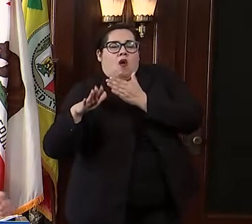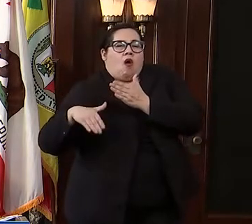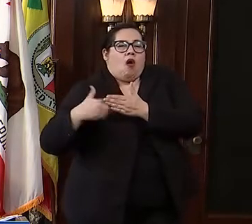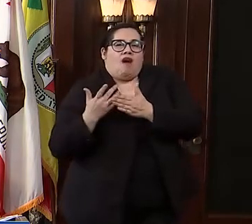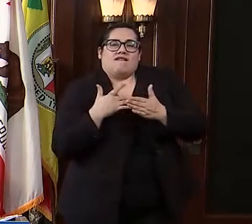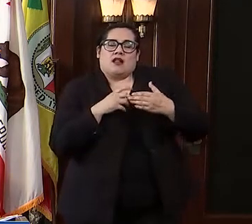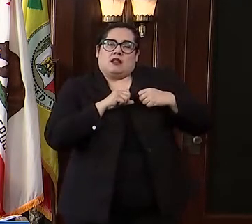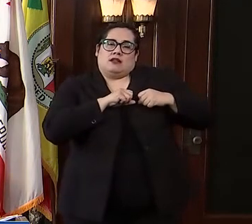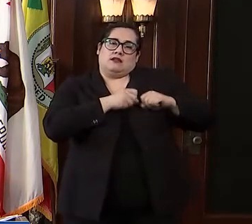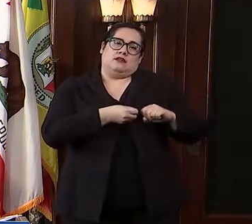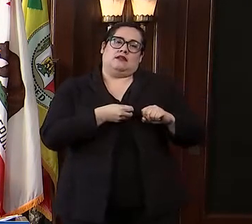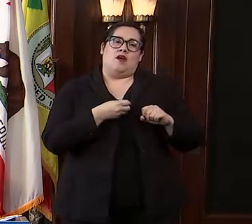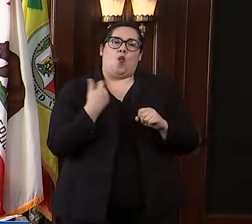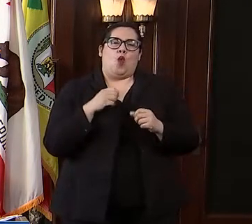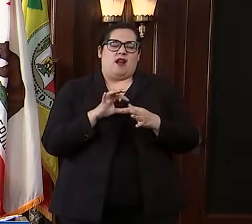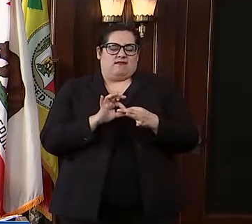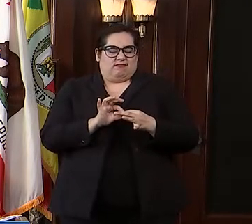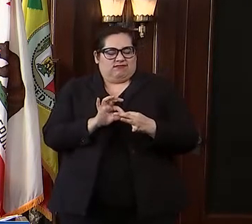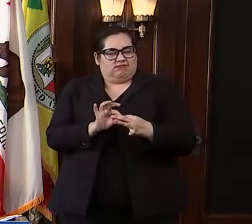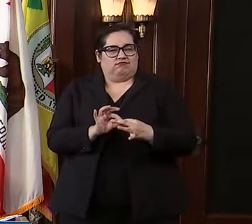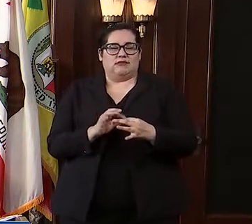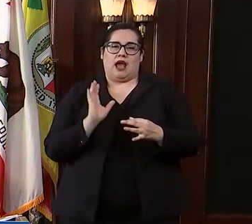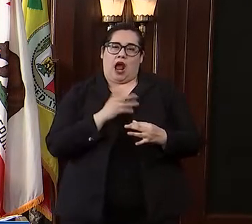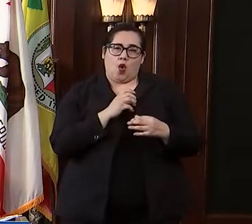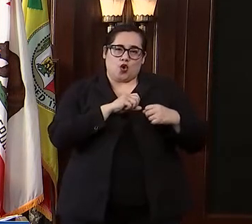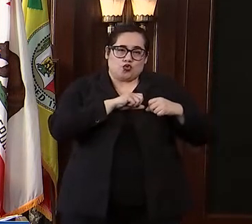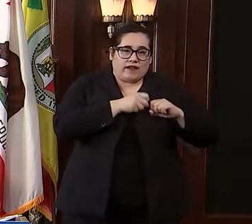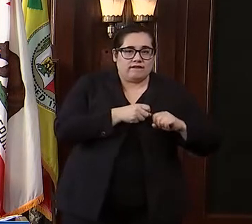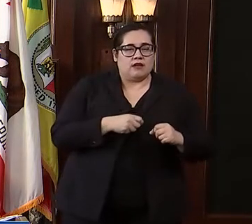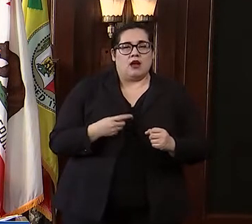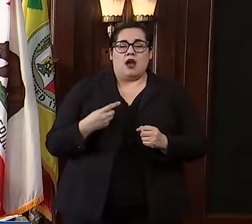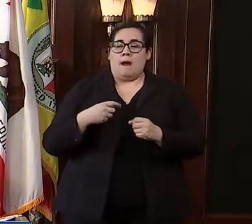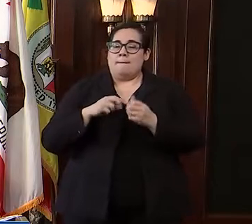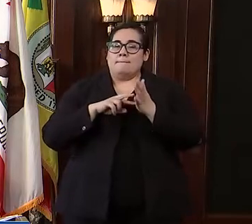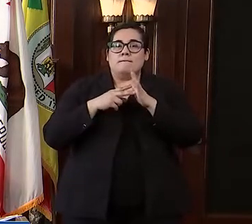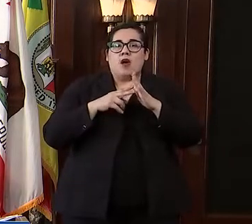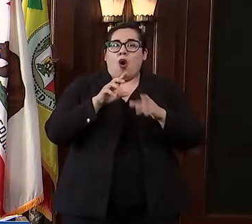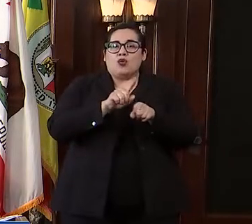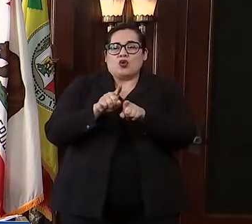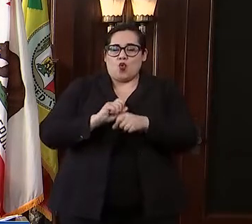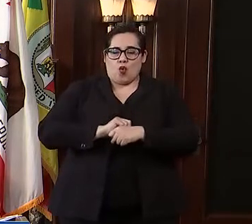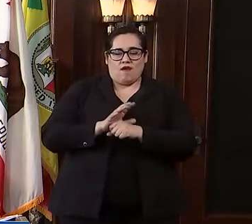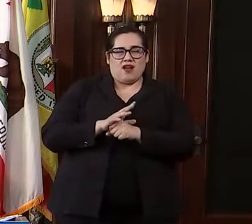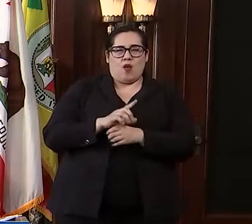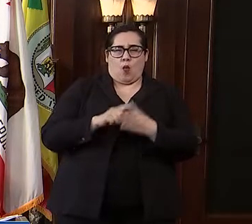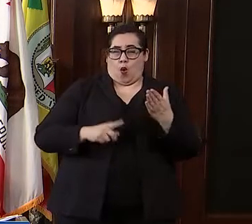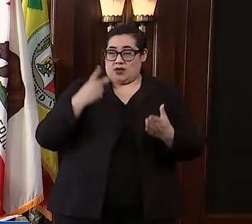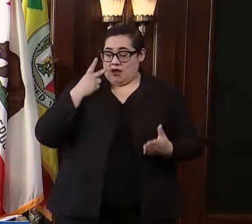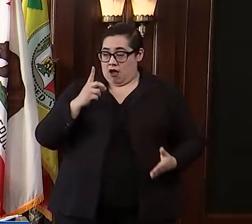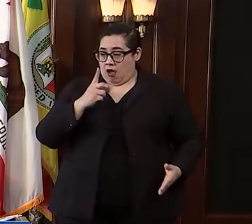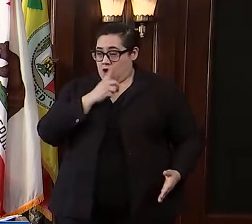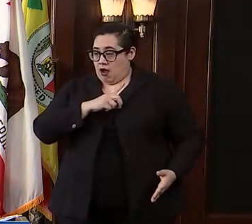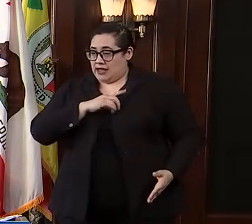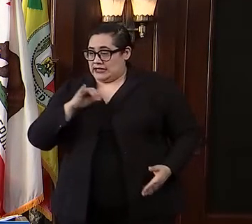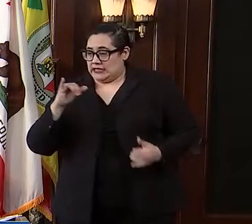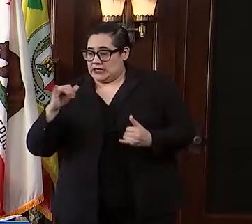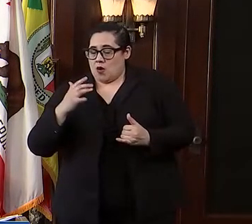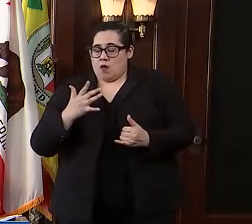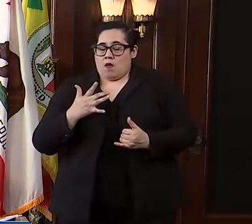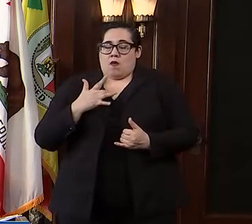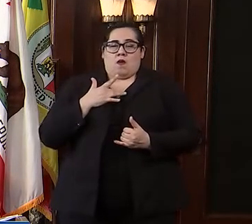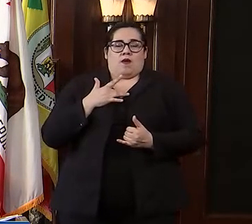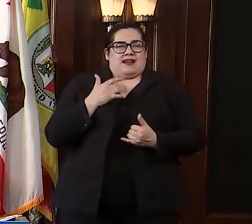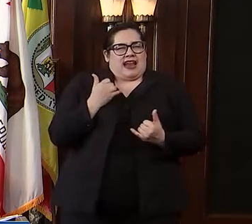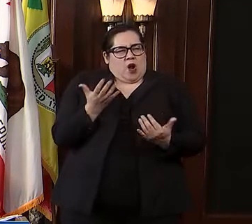loss. We are bound by more than our grief, whether it's COVID-19 or what we saw in Minneapolis. This is time to summon our